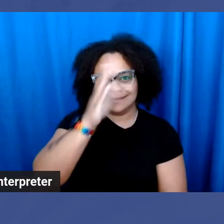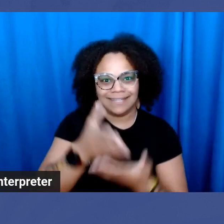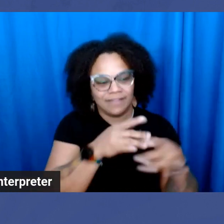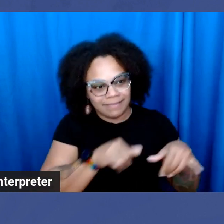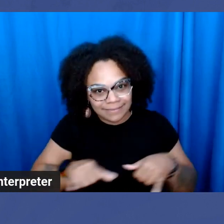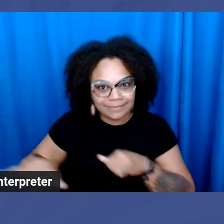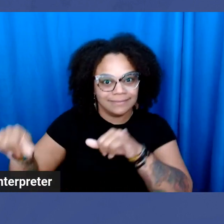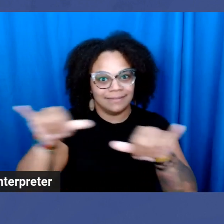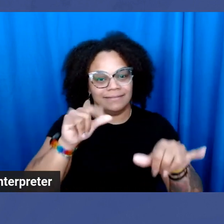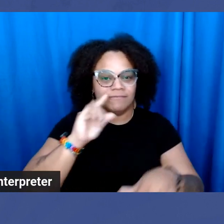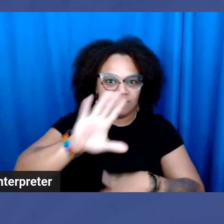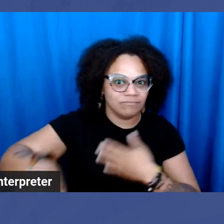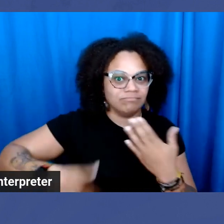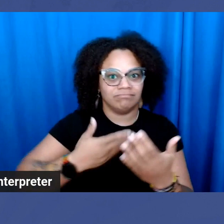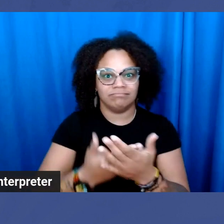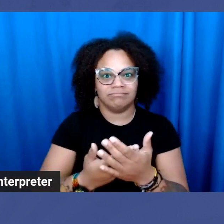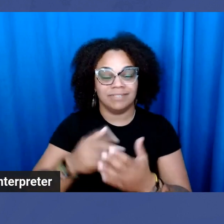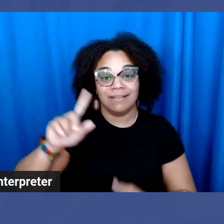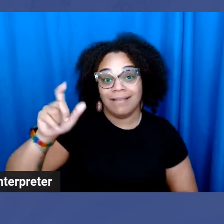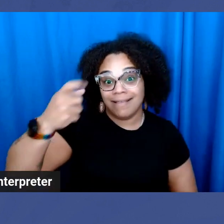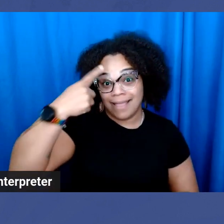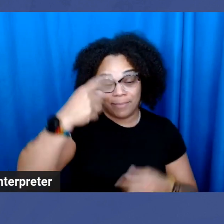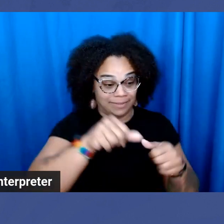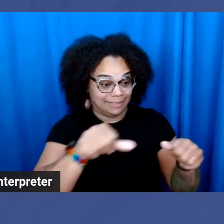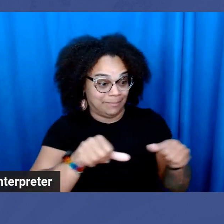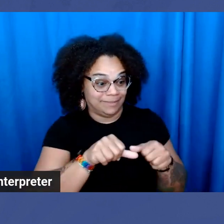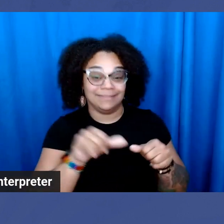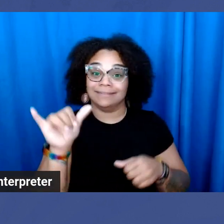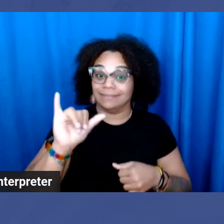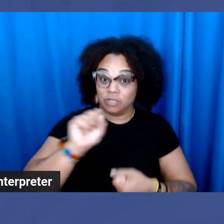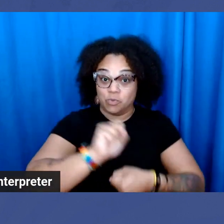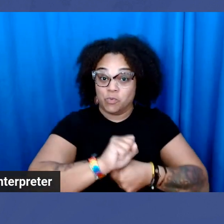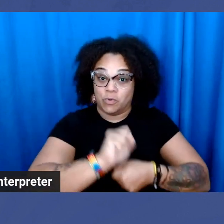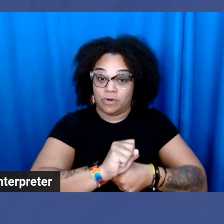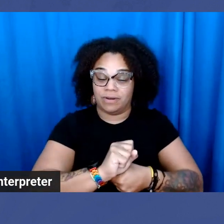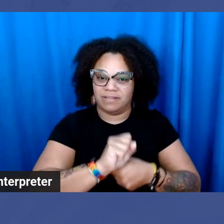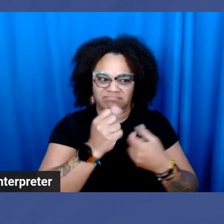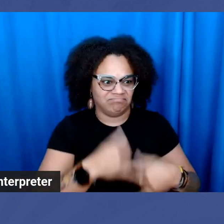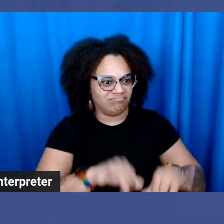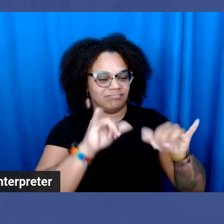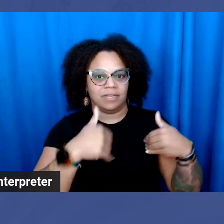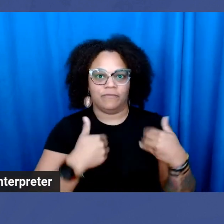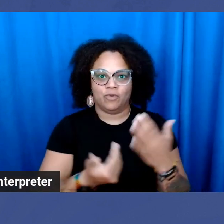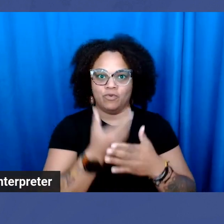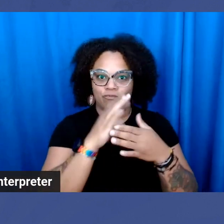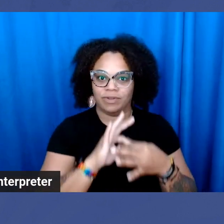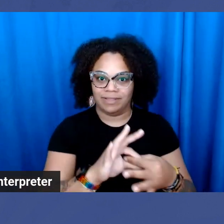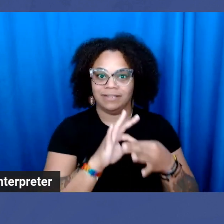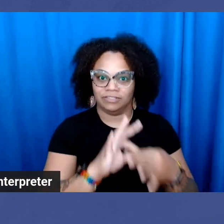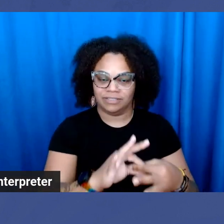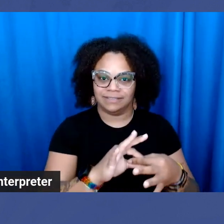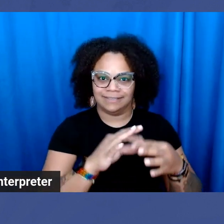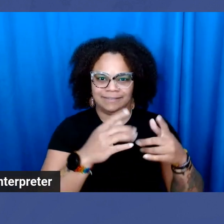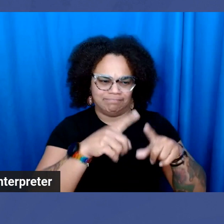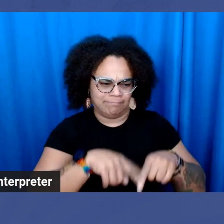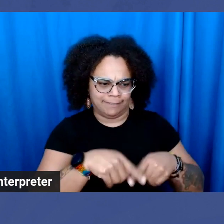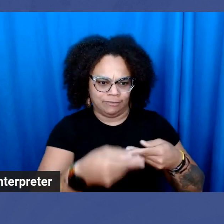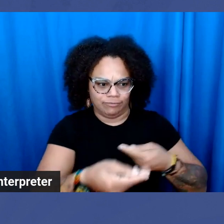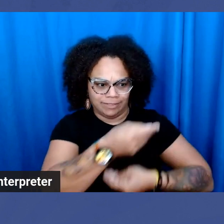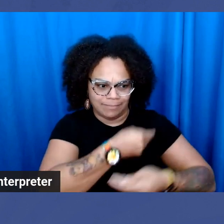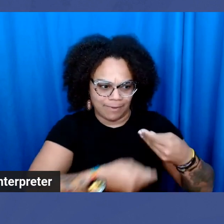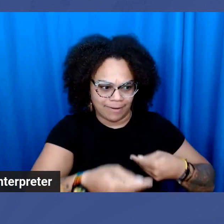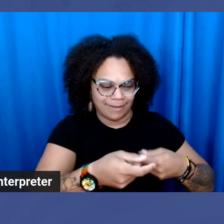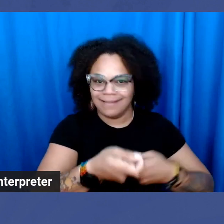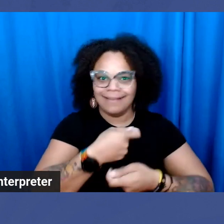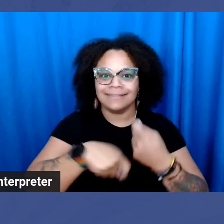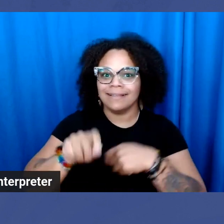Even from within capitalist spaces like the workplace, new relationships based on reciprocity rather than competition